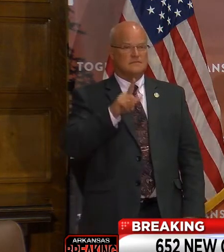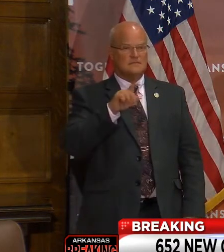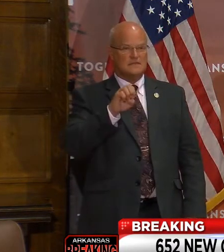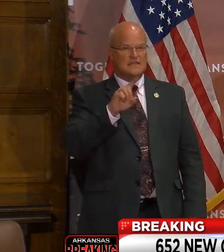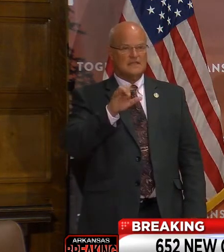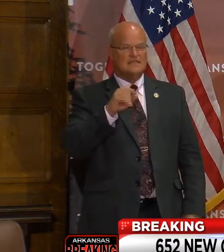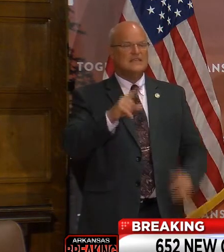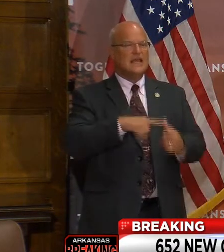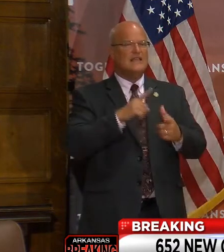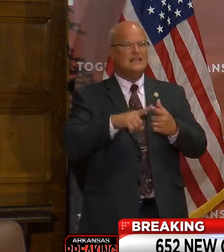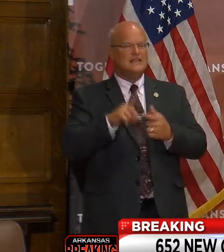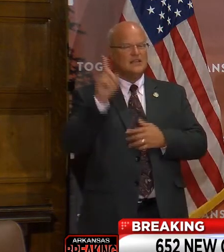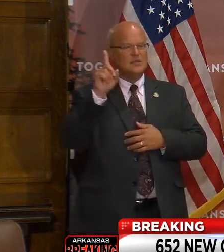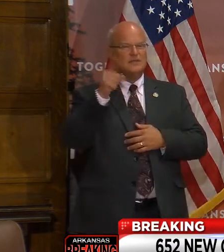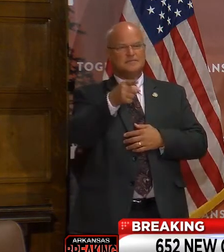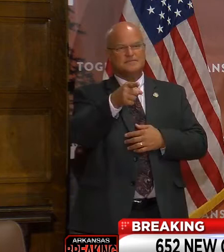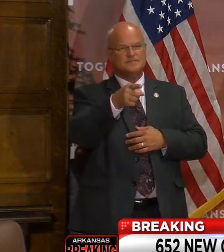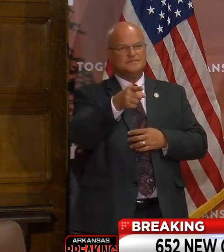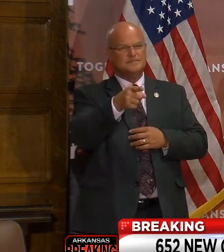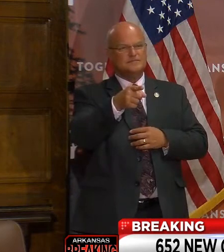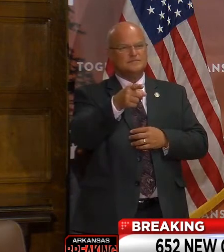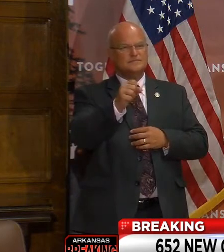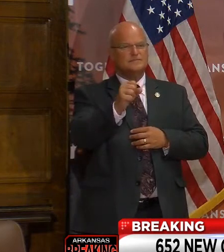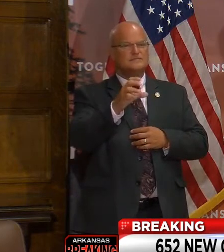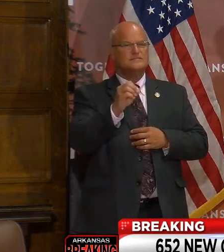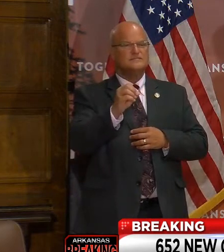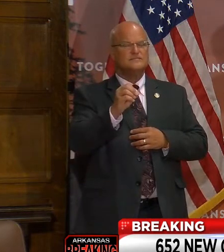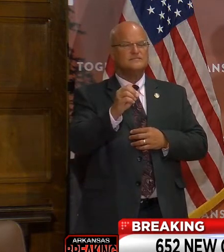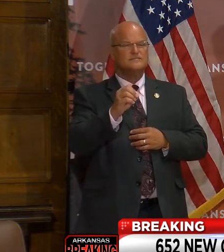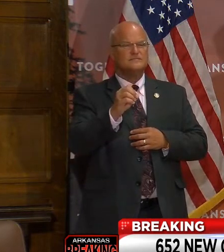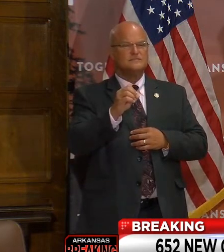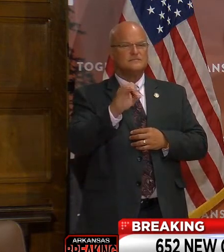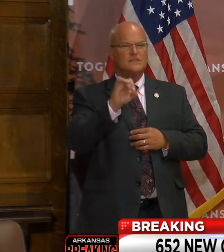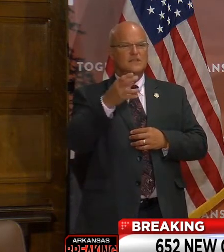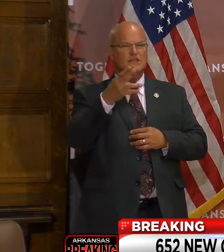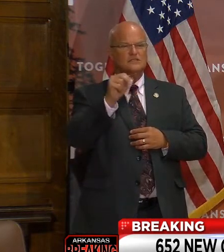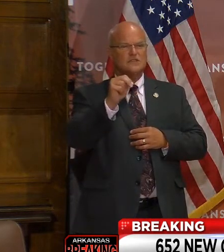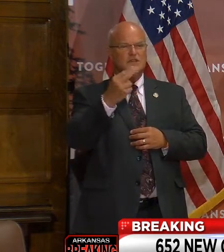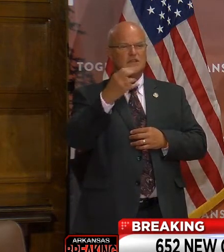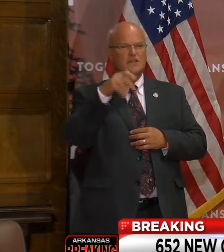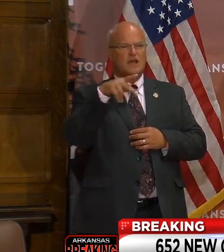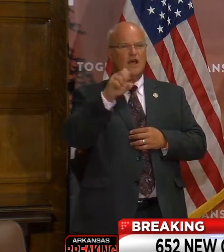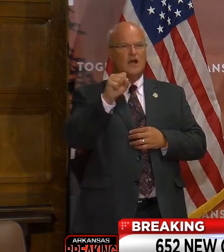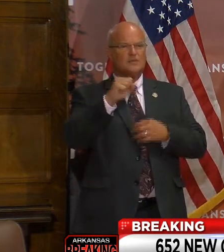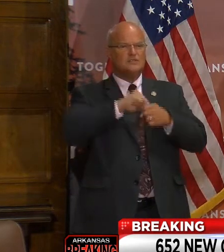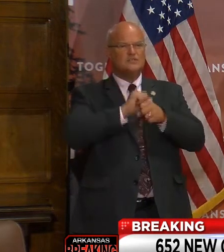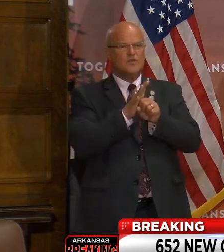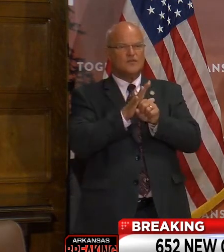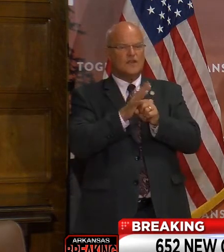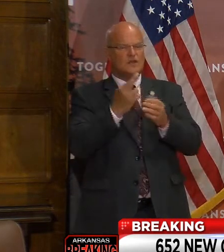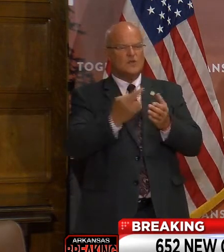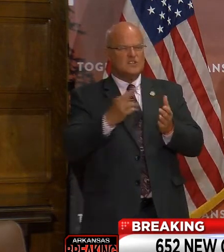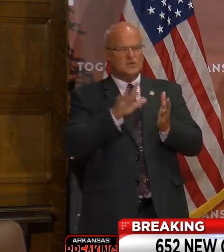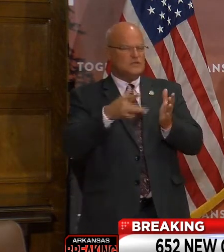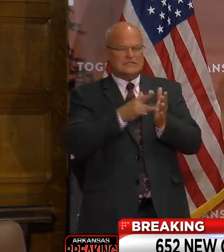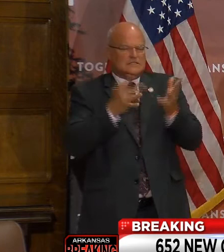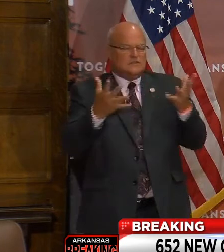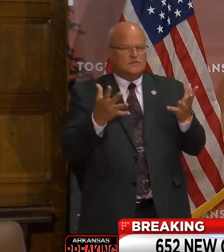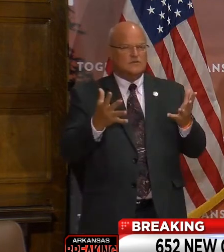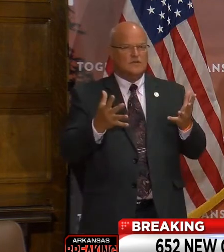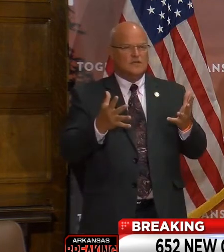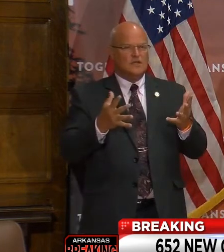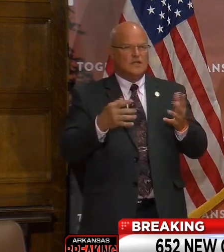Leslie, and then we'll go back remotely. Yes. So the John Hopkins Coronavirus Resource Center puts